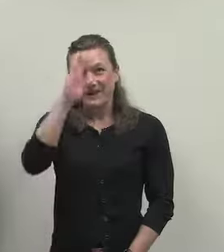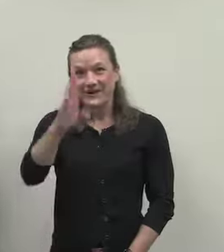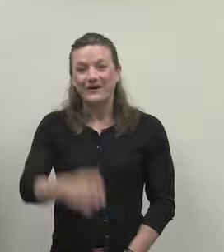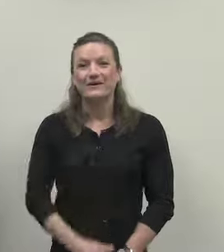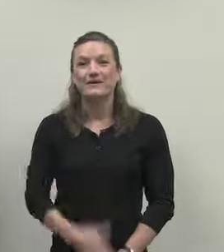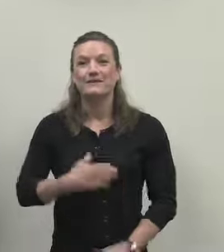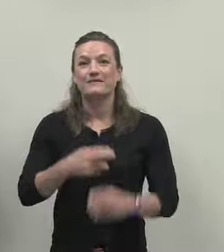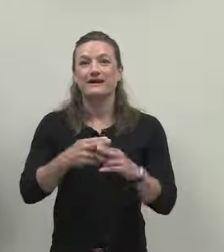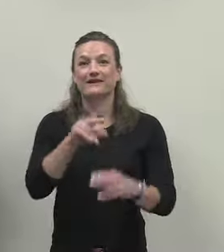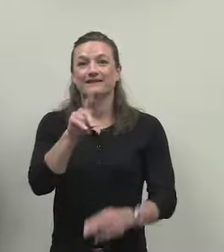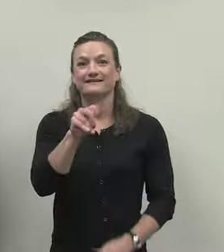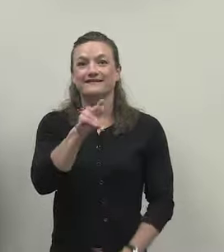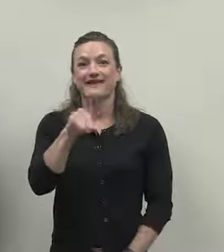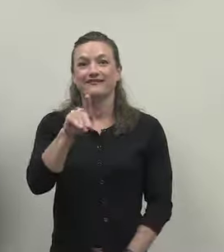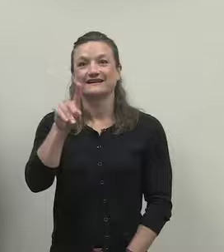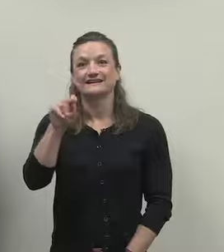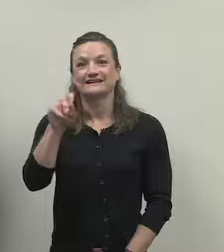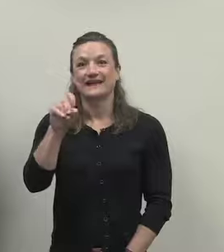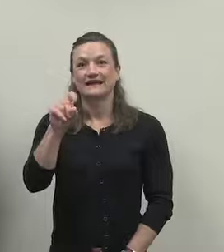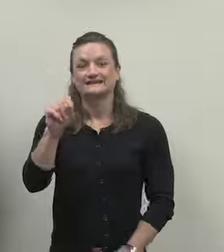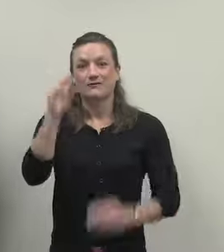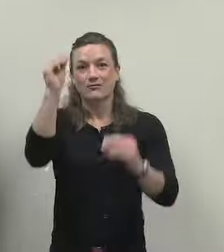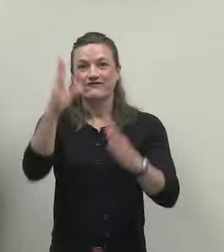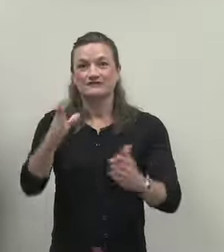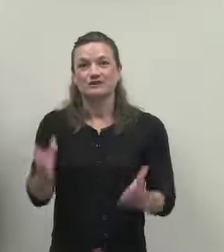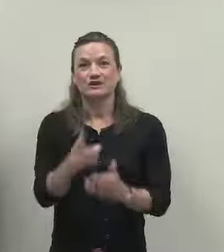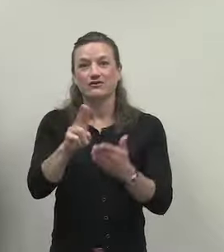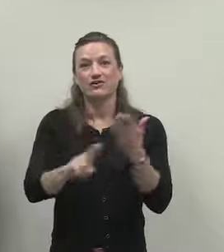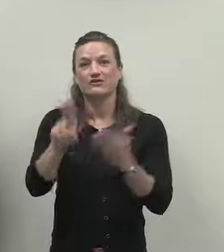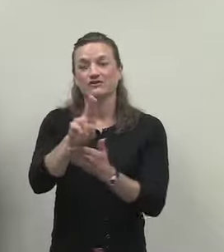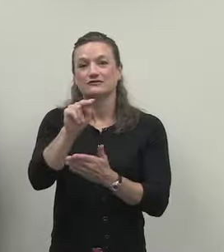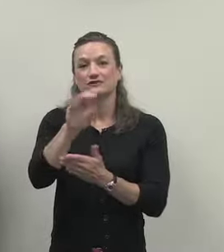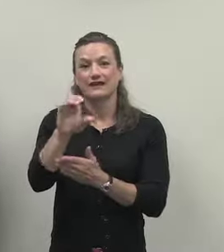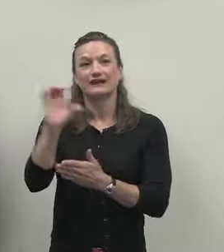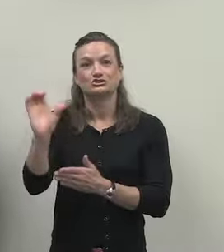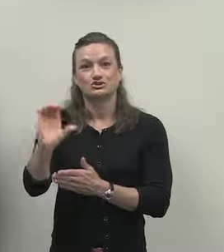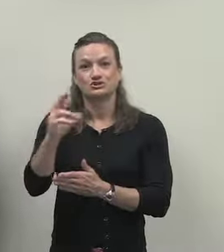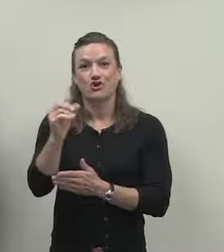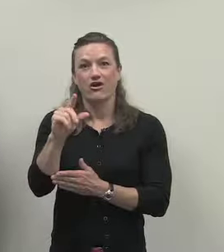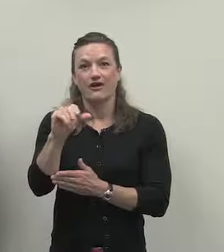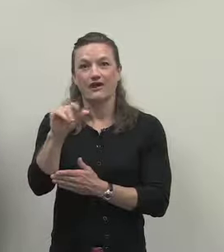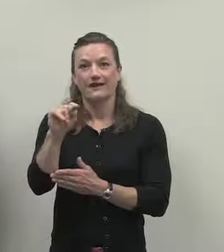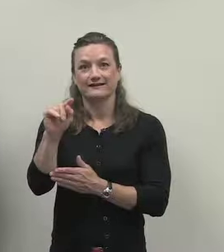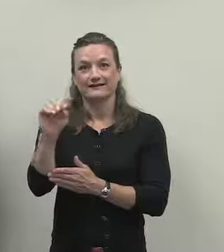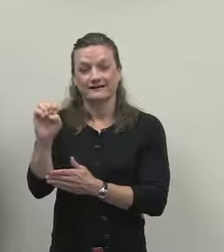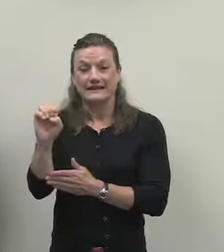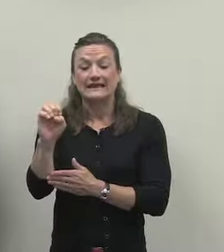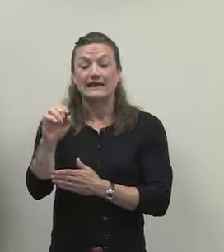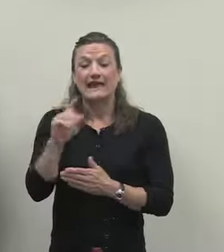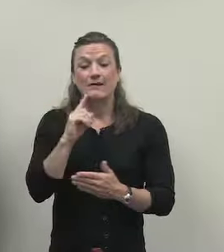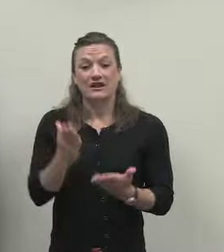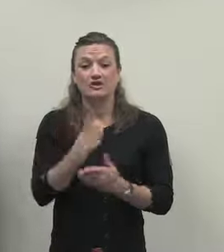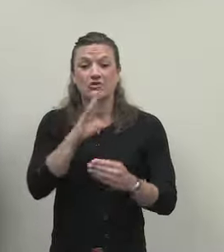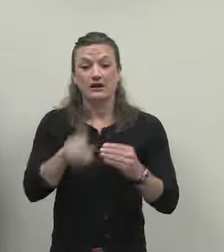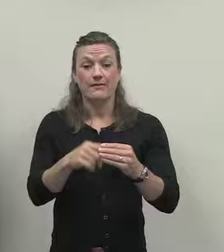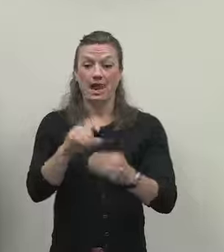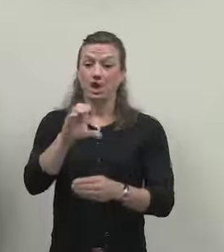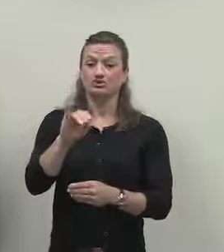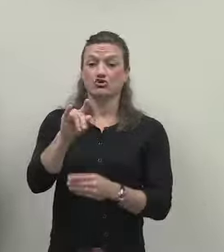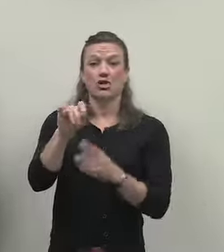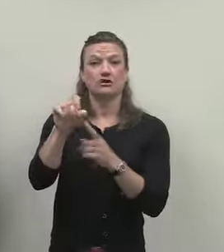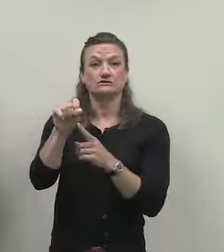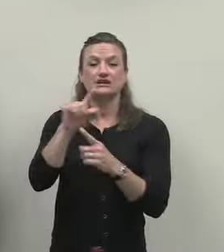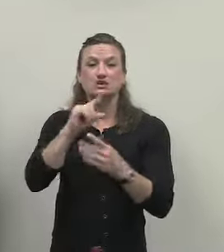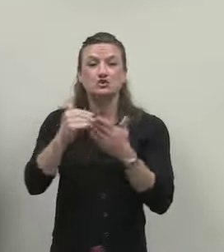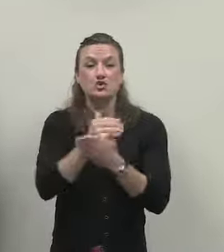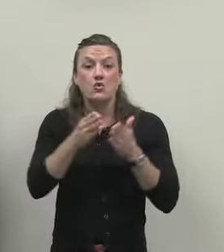Hello, my name is David Test and I'm a professor here at the University of North Carolina, Charlotte, and I'm here today to talk to you about Circles, a new